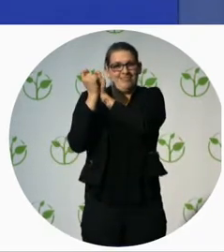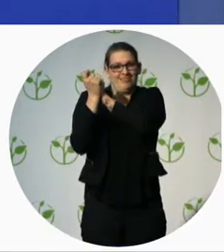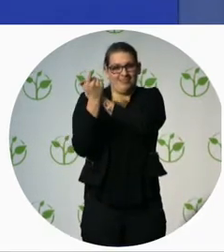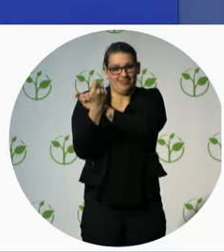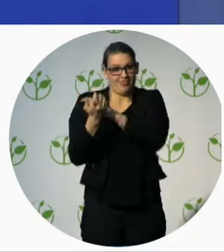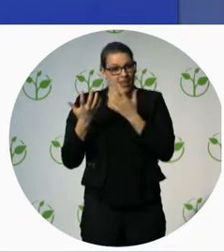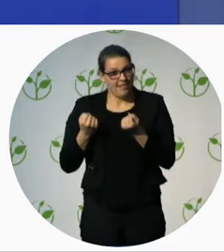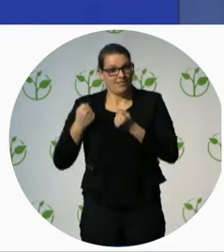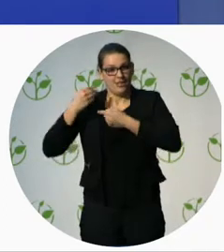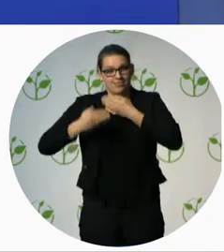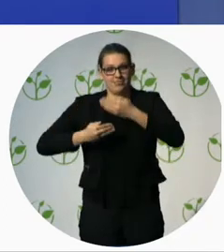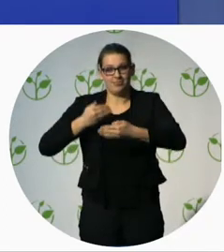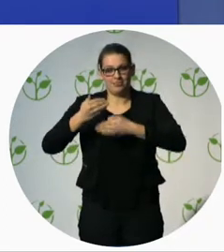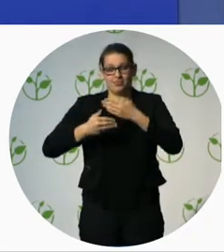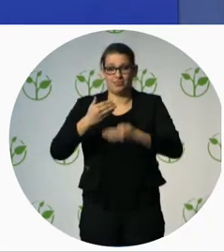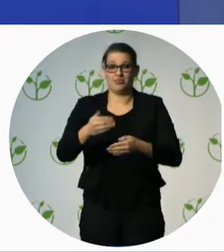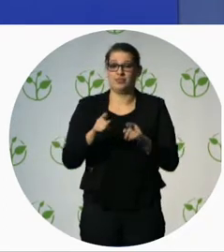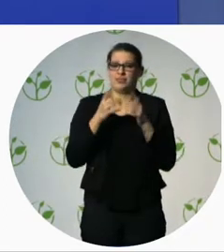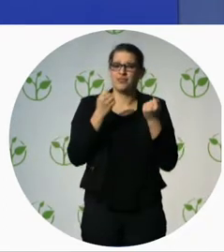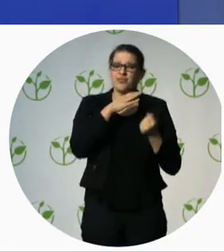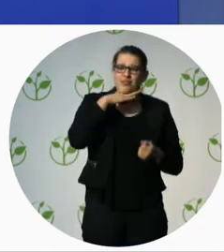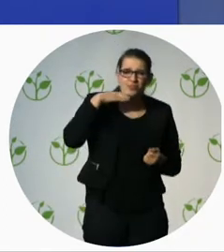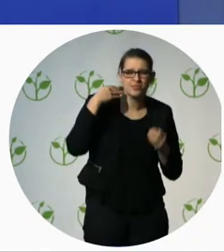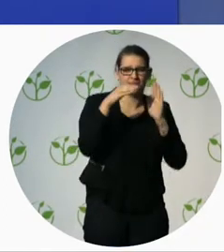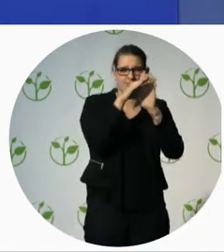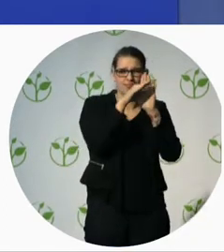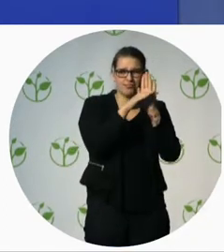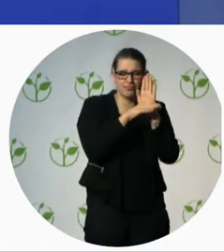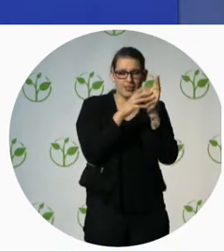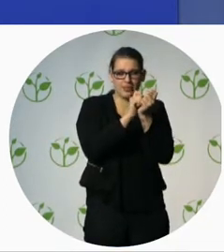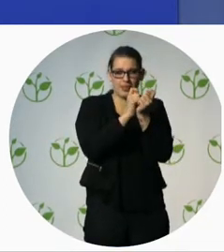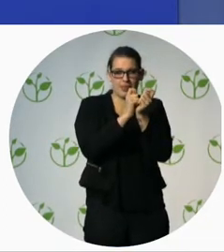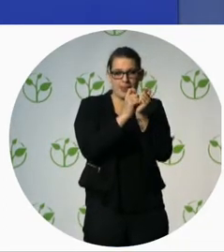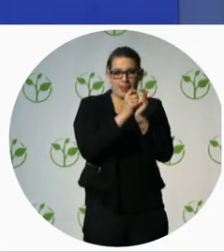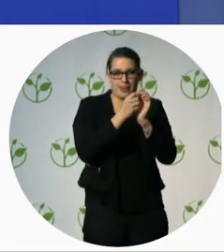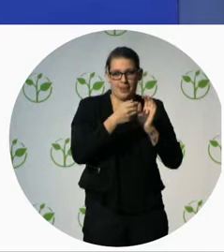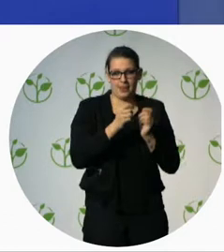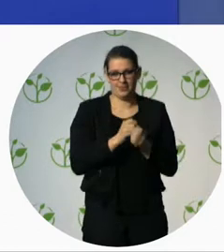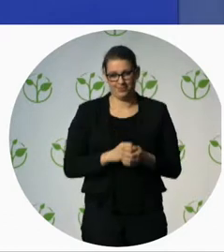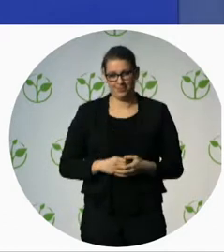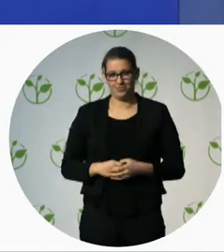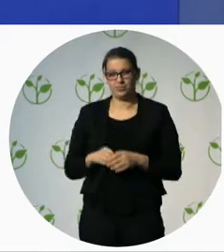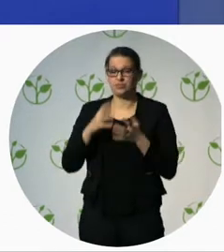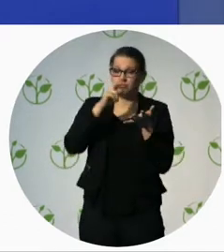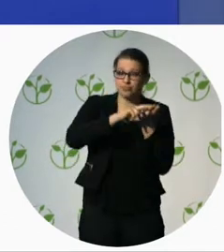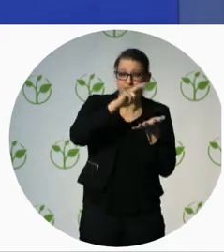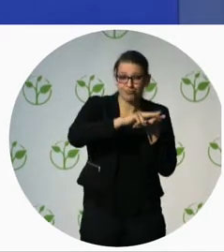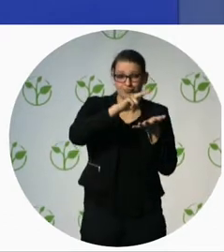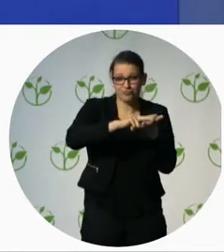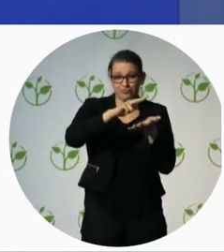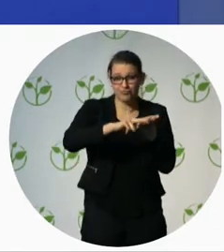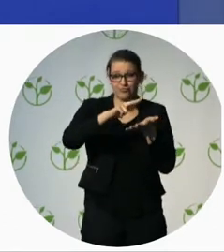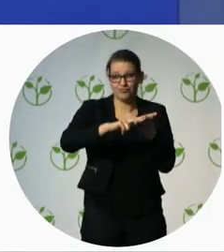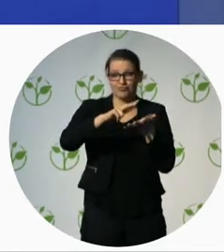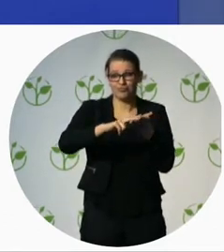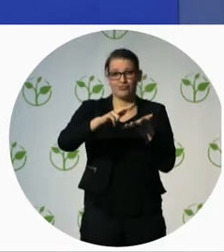information with the comment number two, and there are a lot of experience. Nevertheless, when we